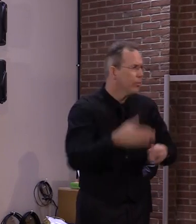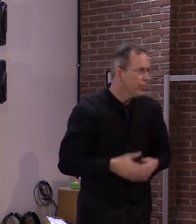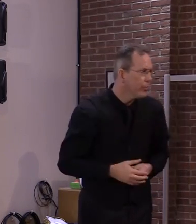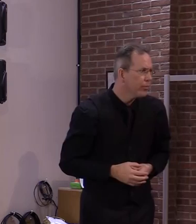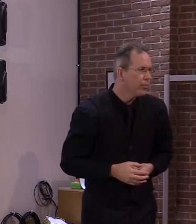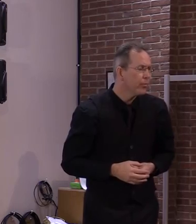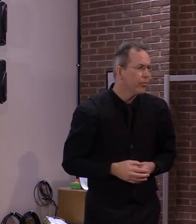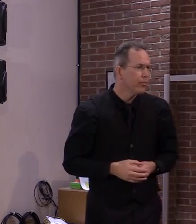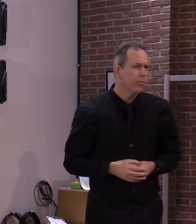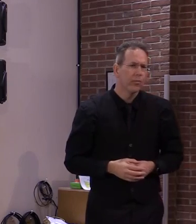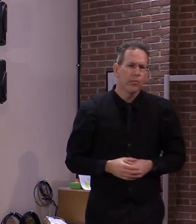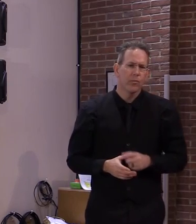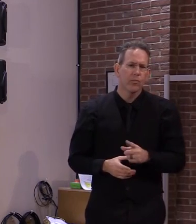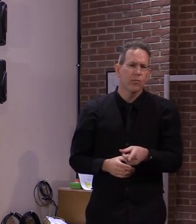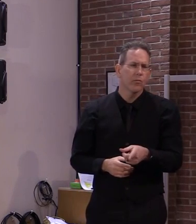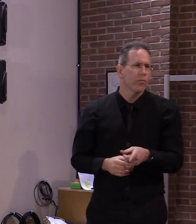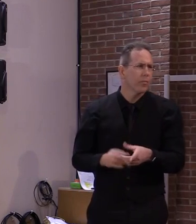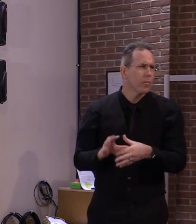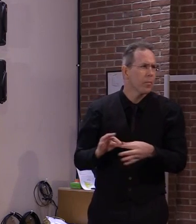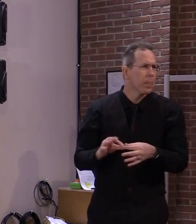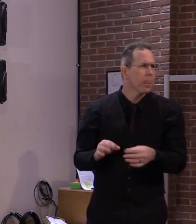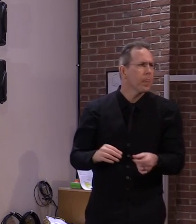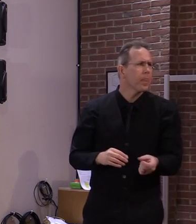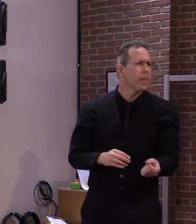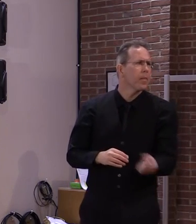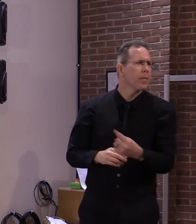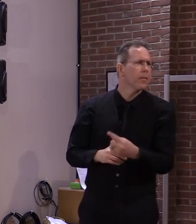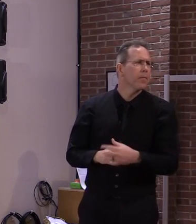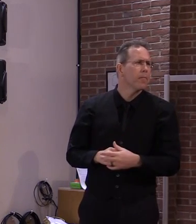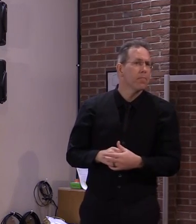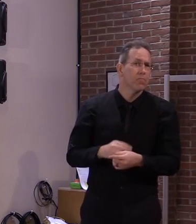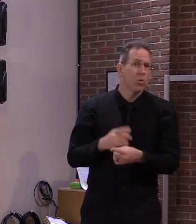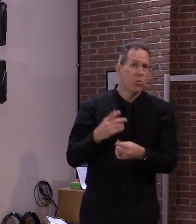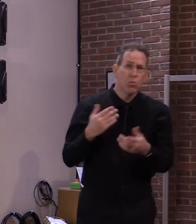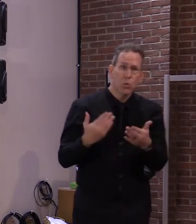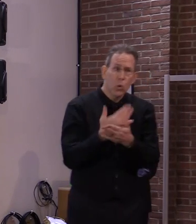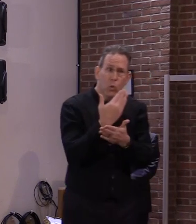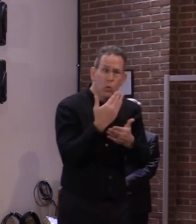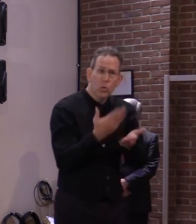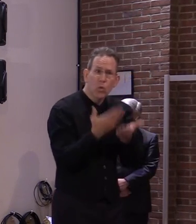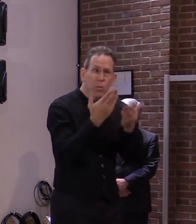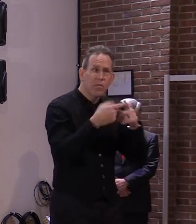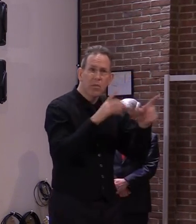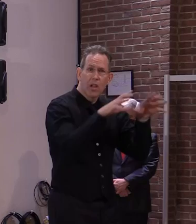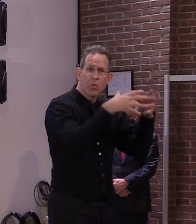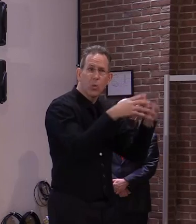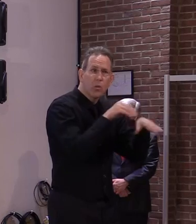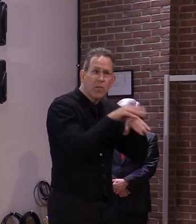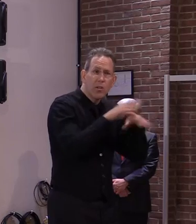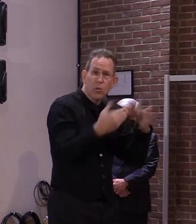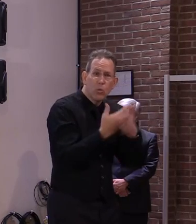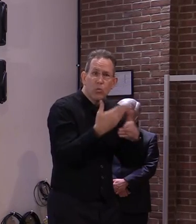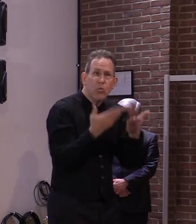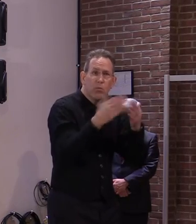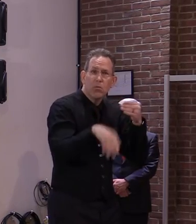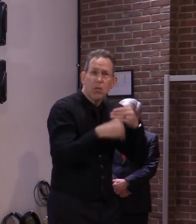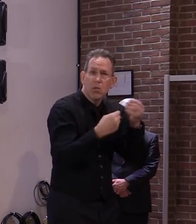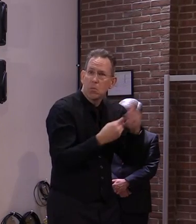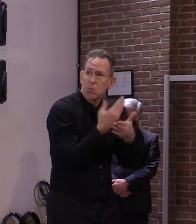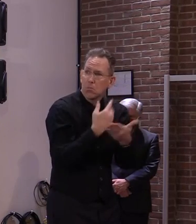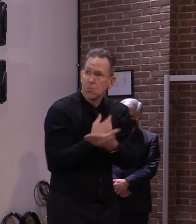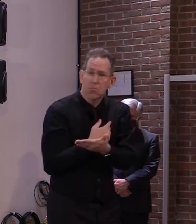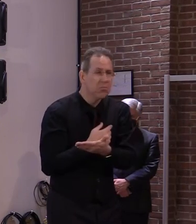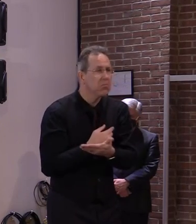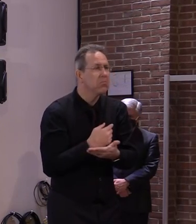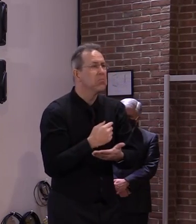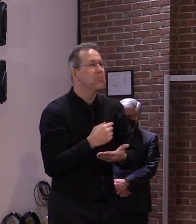Okay. They've not made any new recommendations regarding other priority groups. Well,